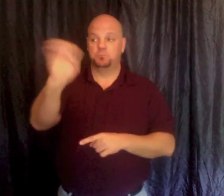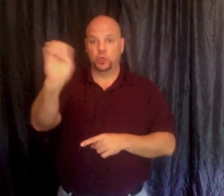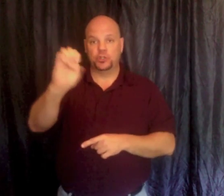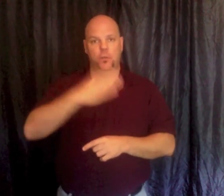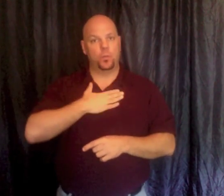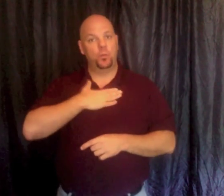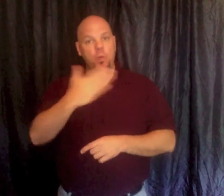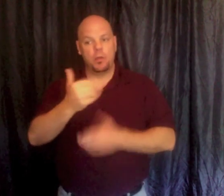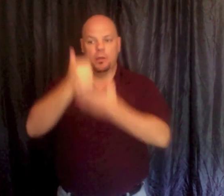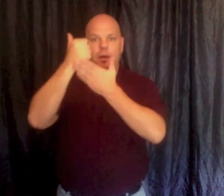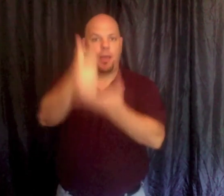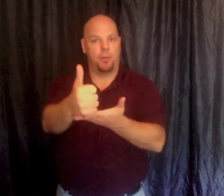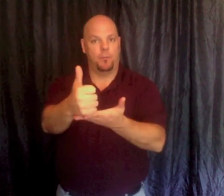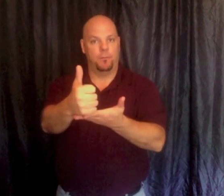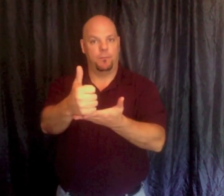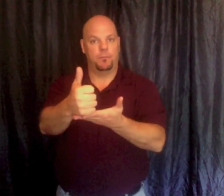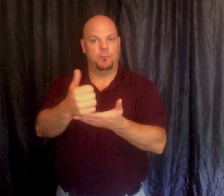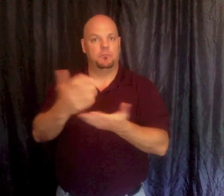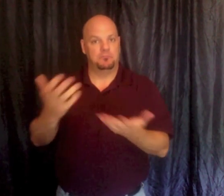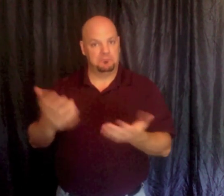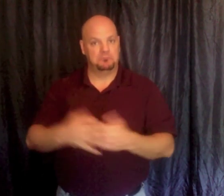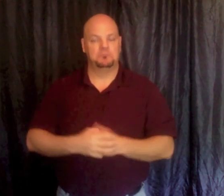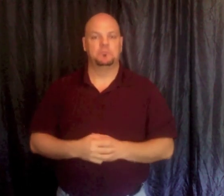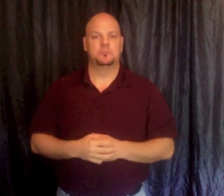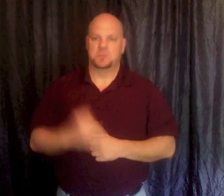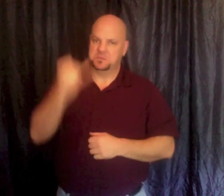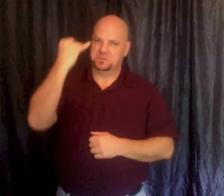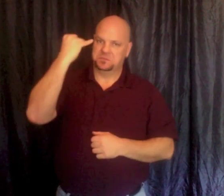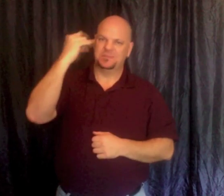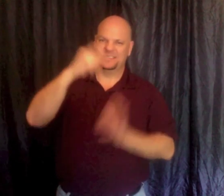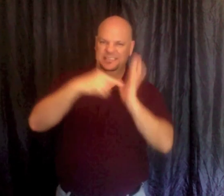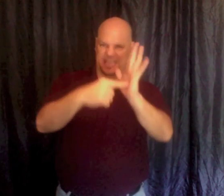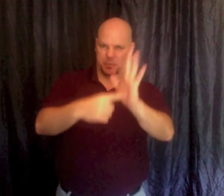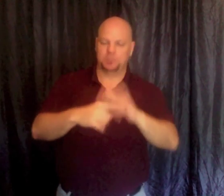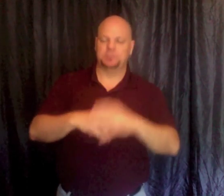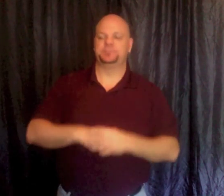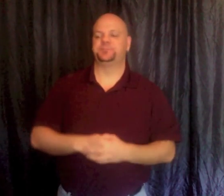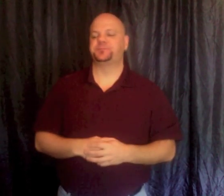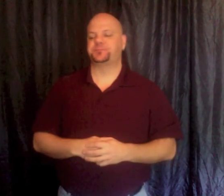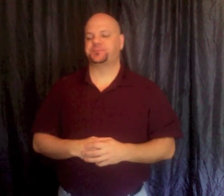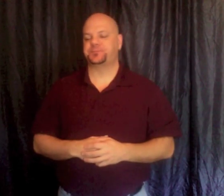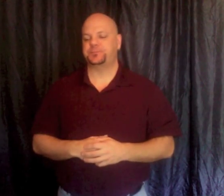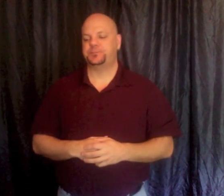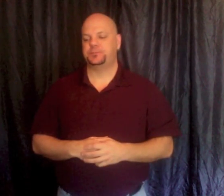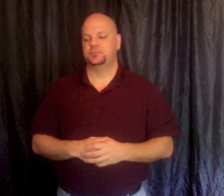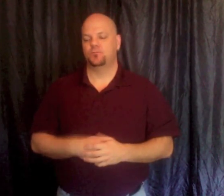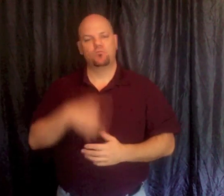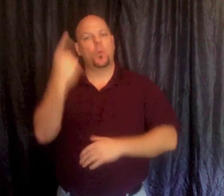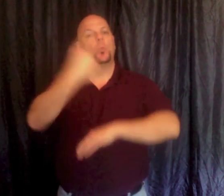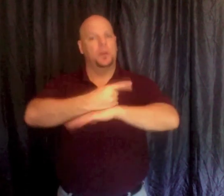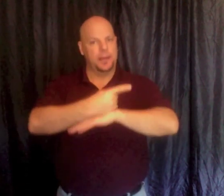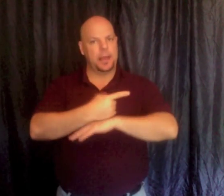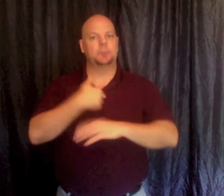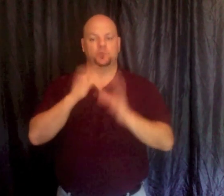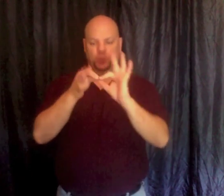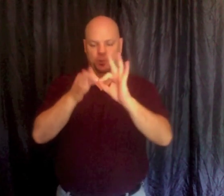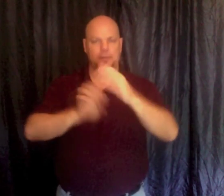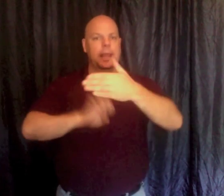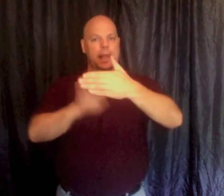If I'll give you an example. I was interpreting in a upper elementary classroom, and I just